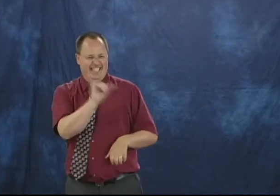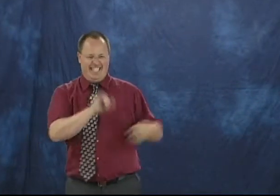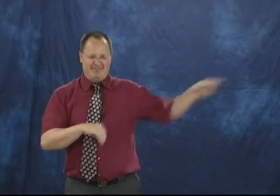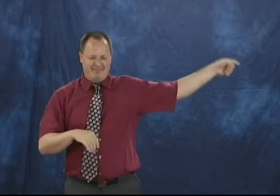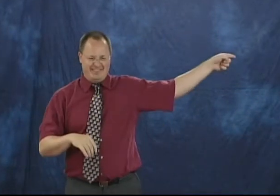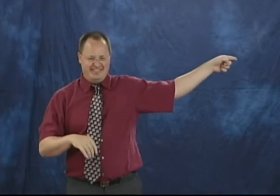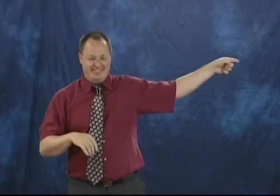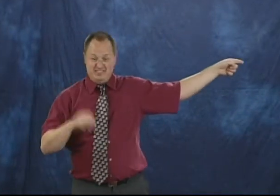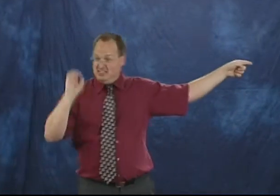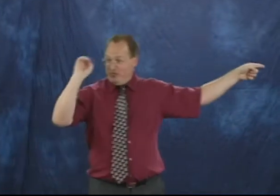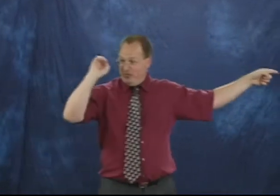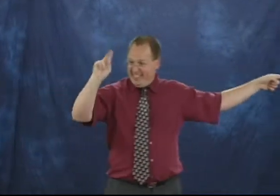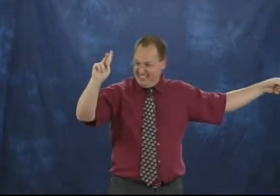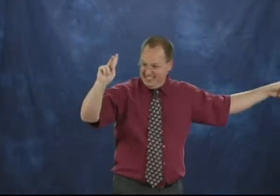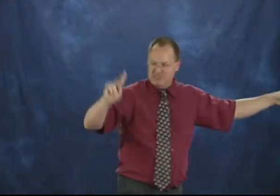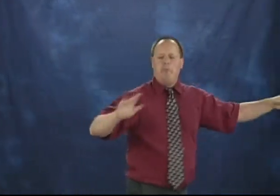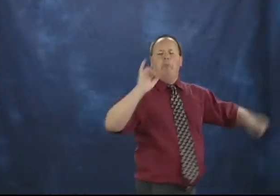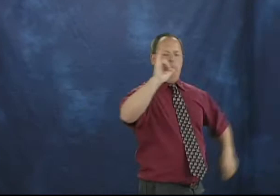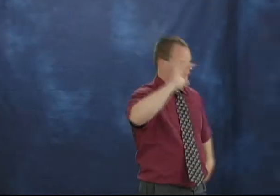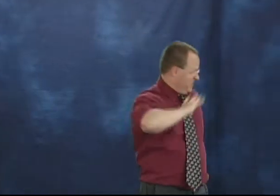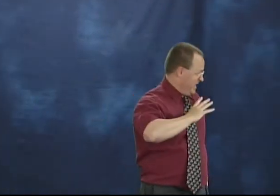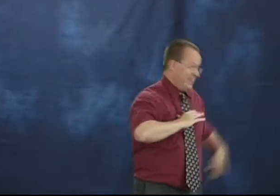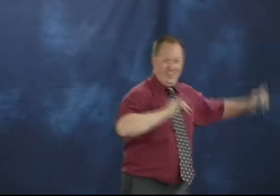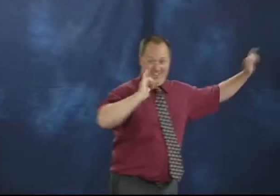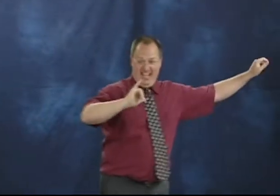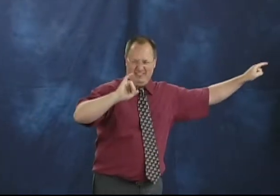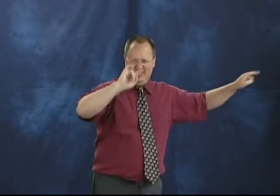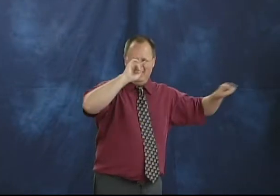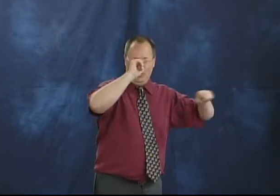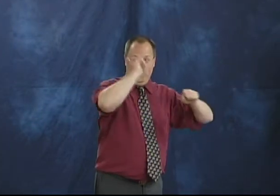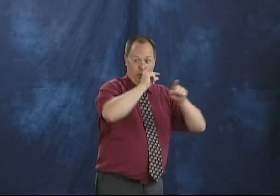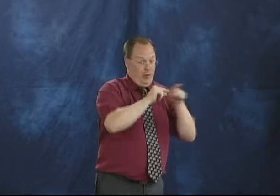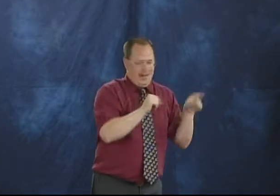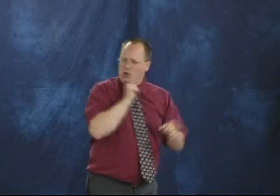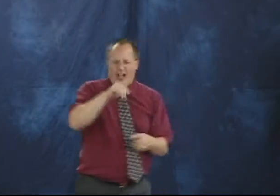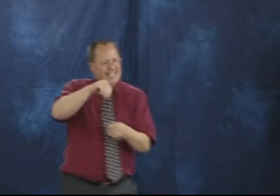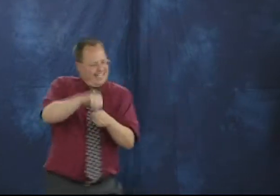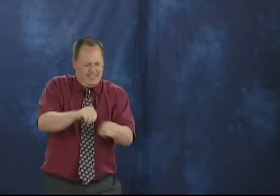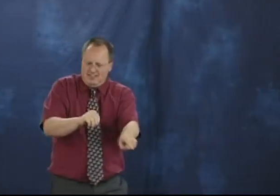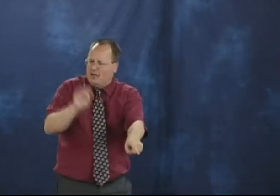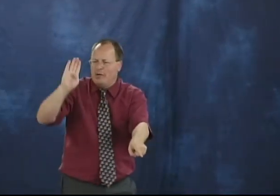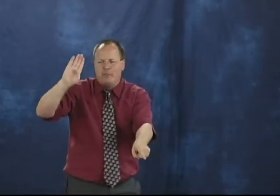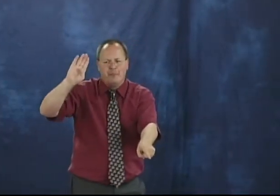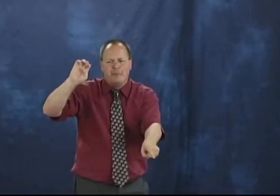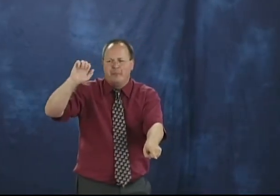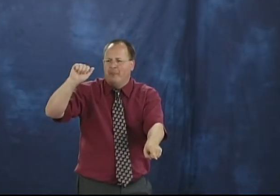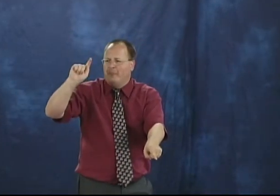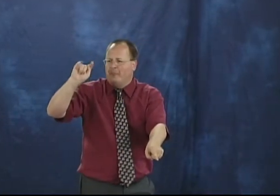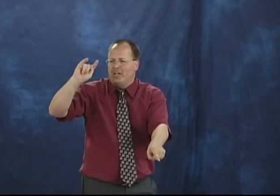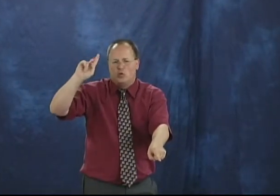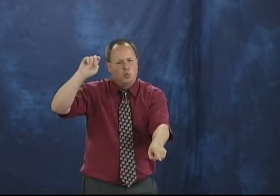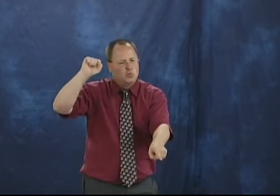Like verses that tell us that it is not enough to simply say the right things, but we must do them